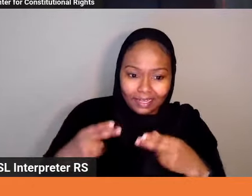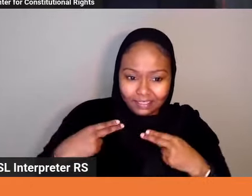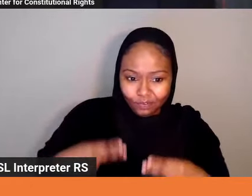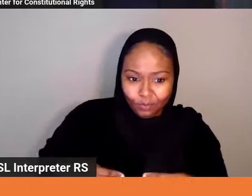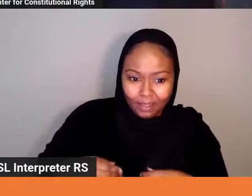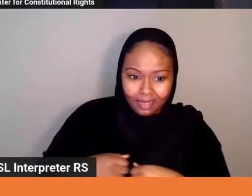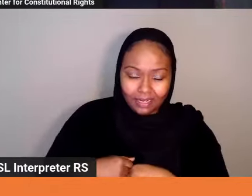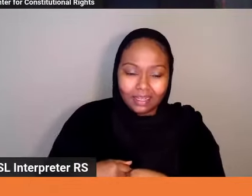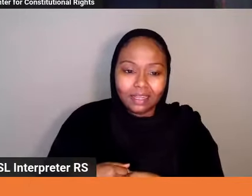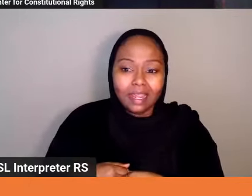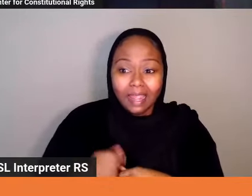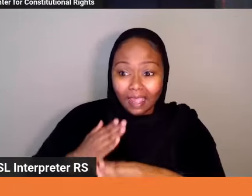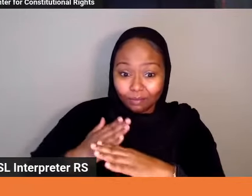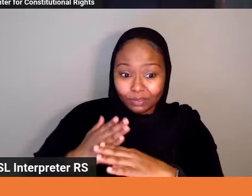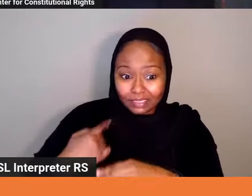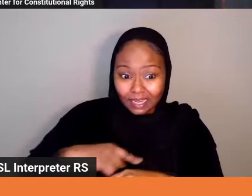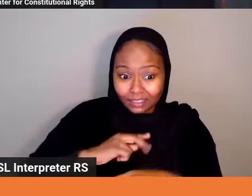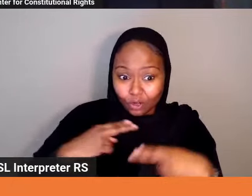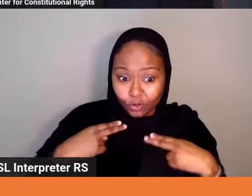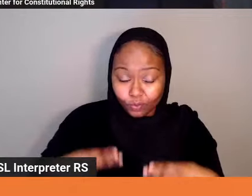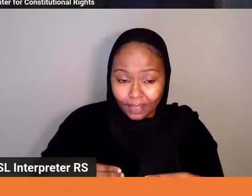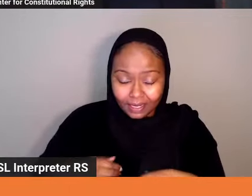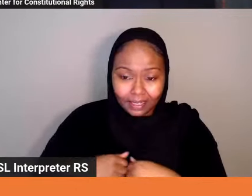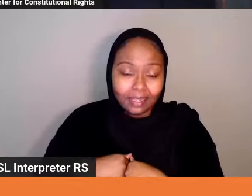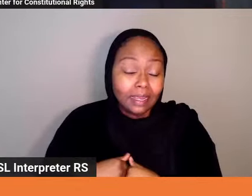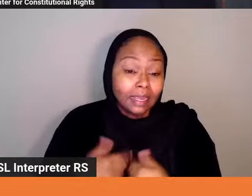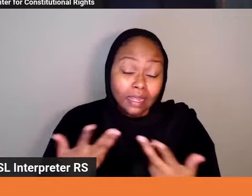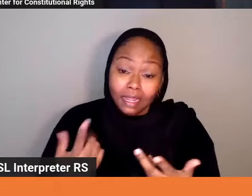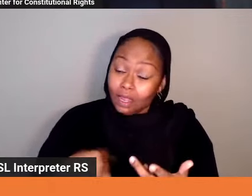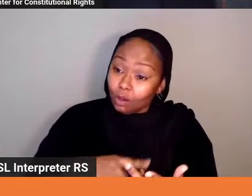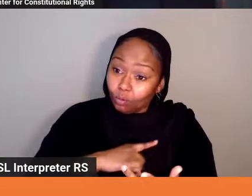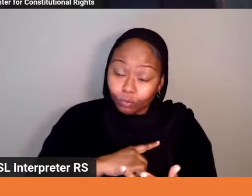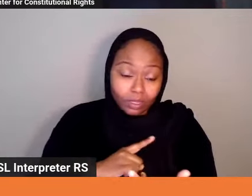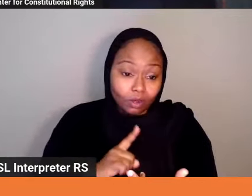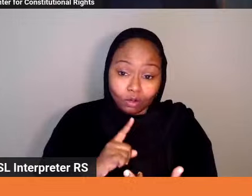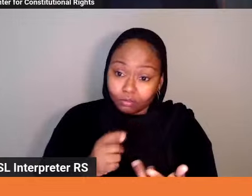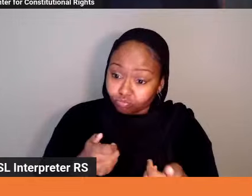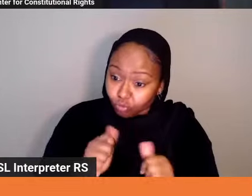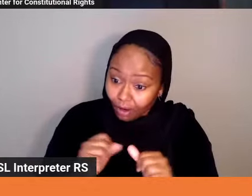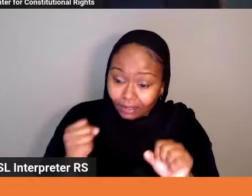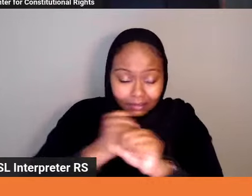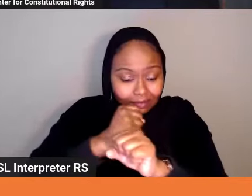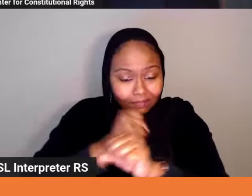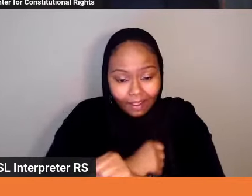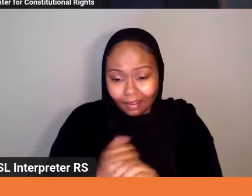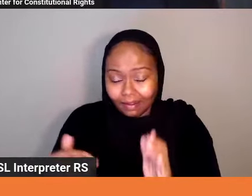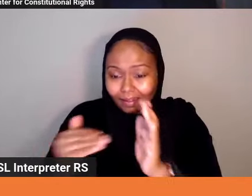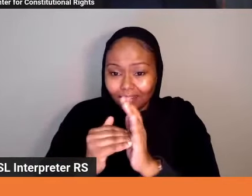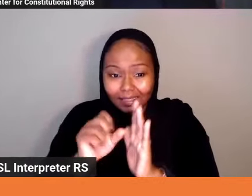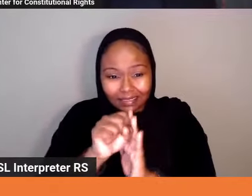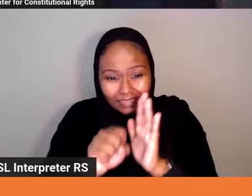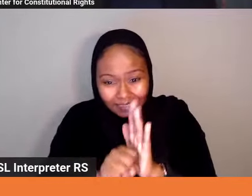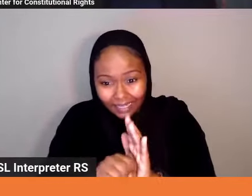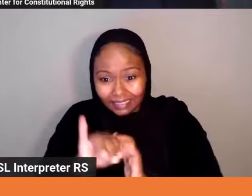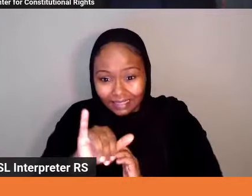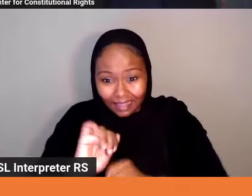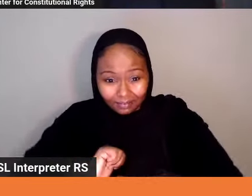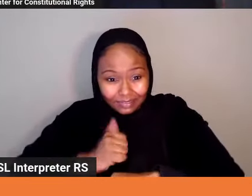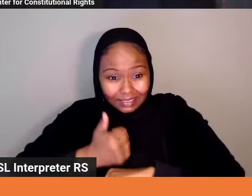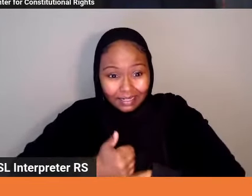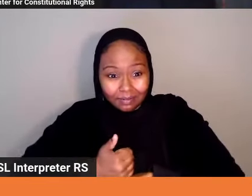and protect our humanity. And we are definitely fighting against states who have built this